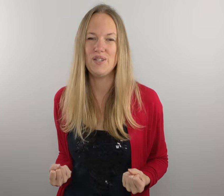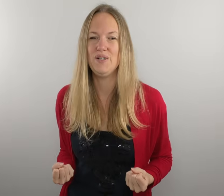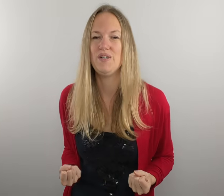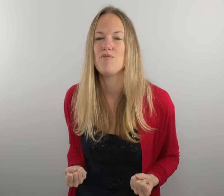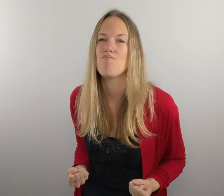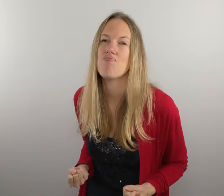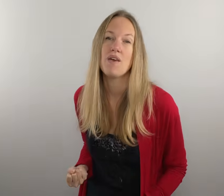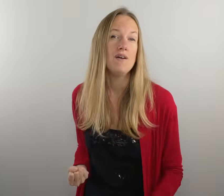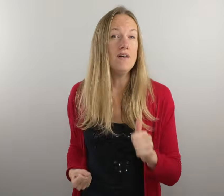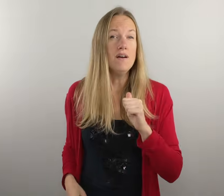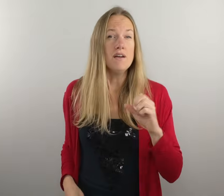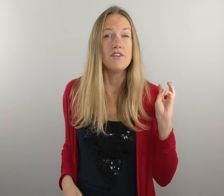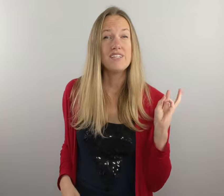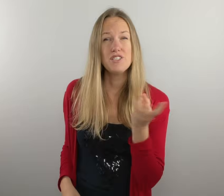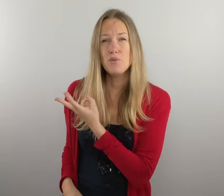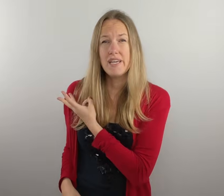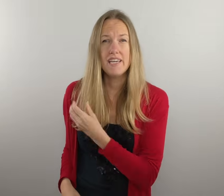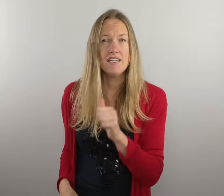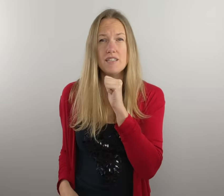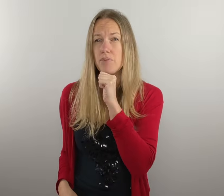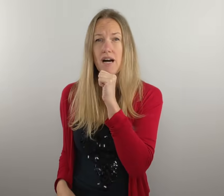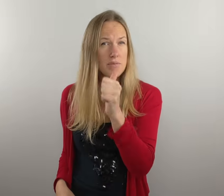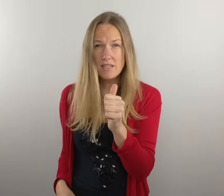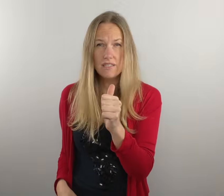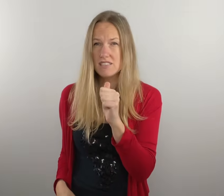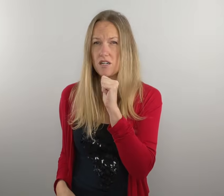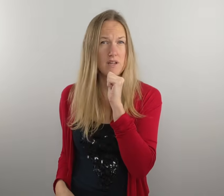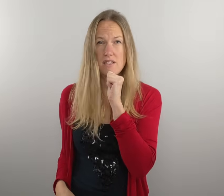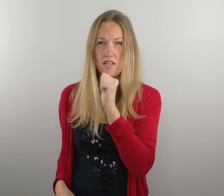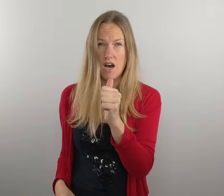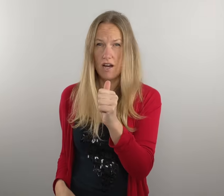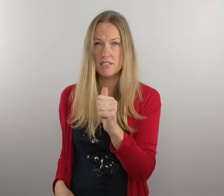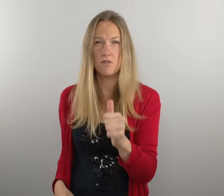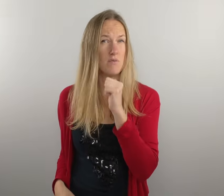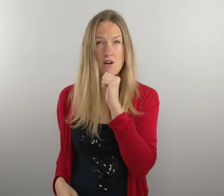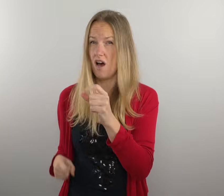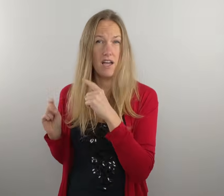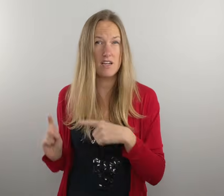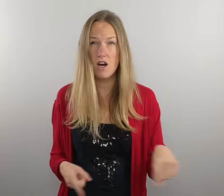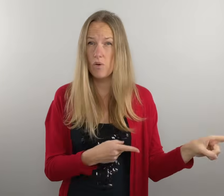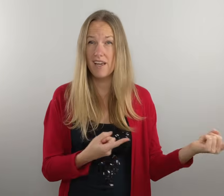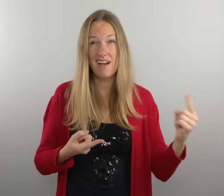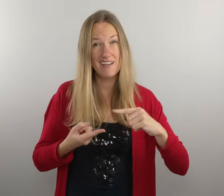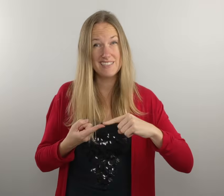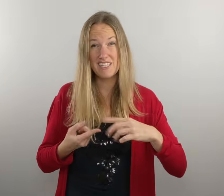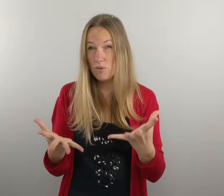So you can do we, but I'm probably gonna start with not. We're not going until we